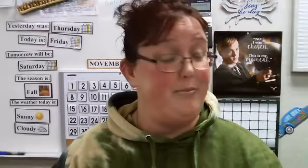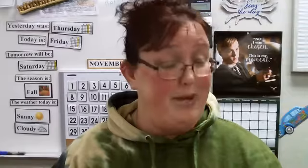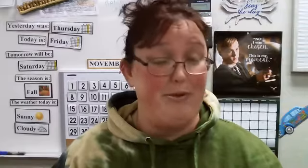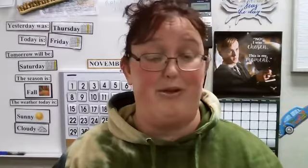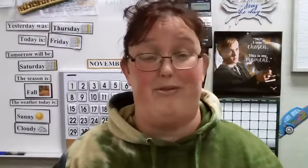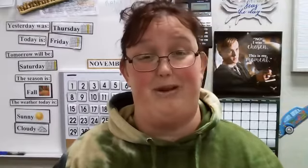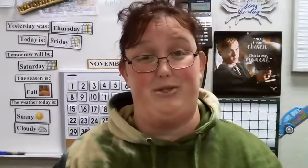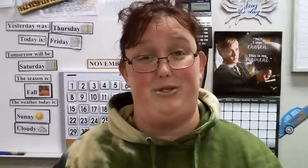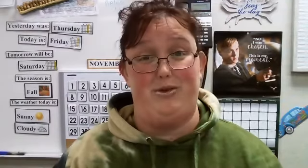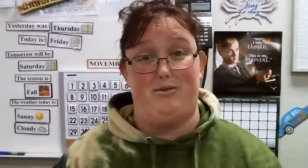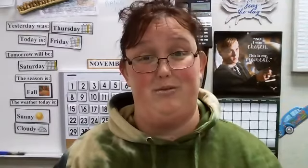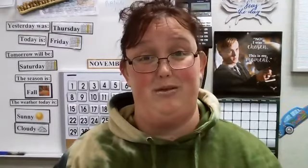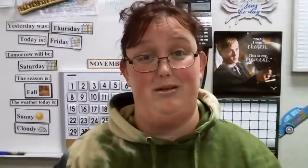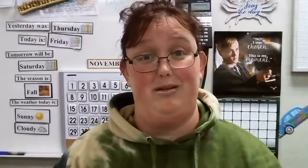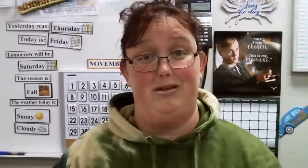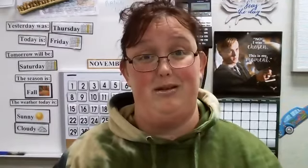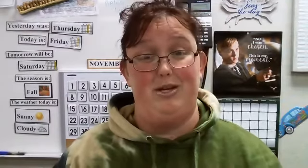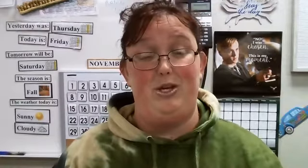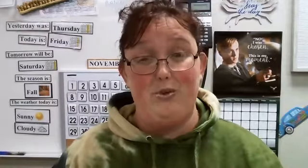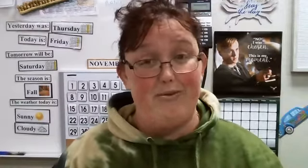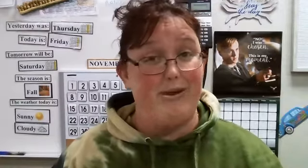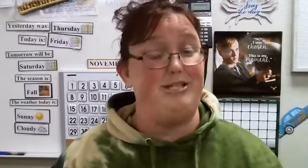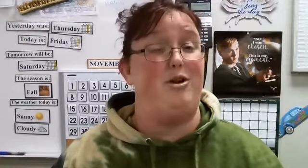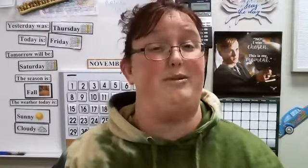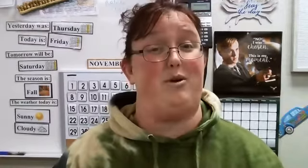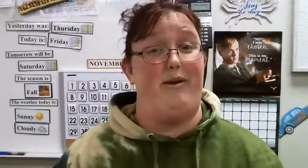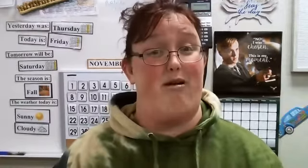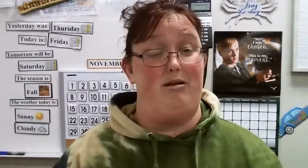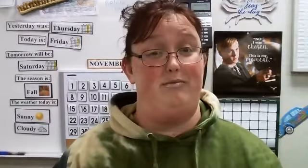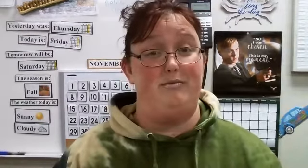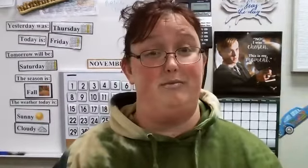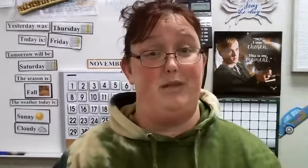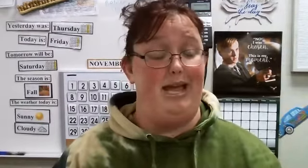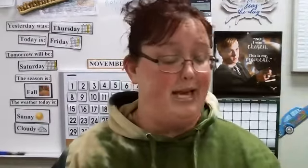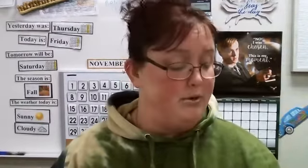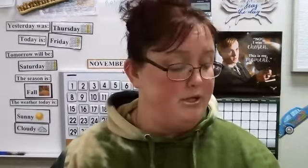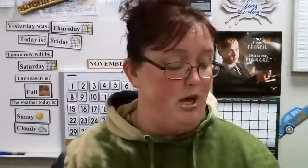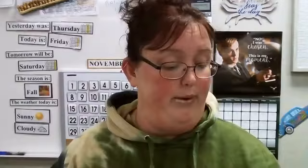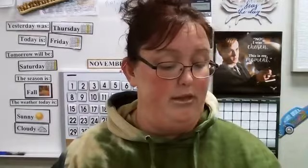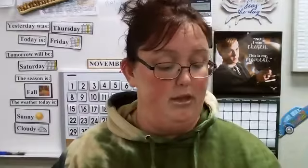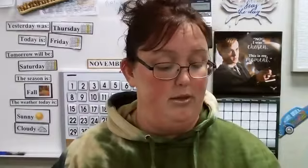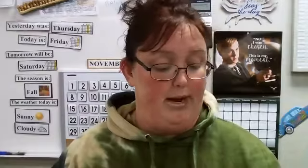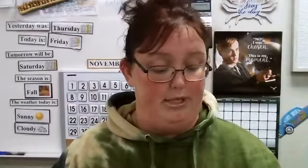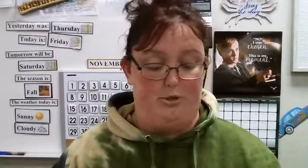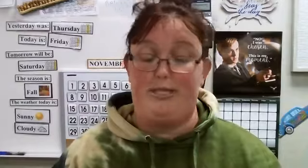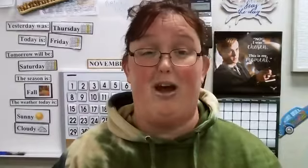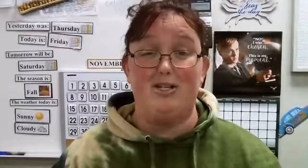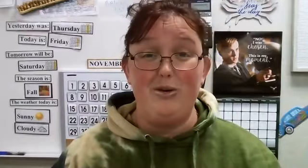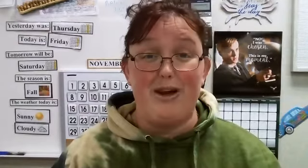the people that are around you too. You have a right to know what's going on. And that goes along with the right to be talked to and